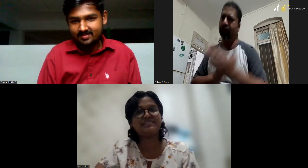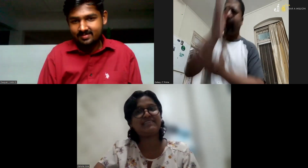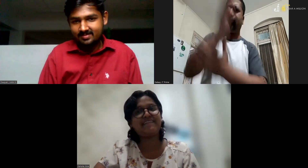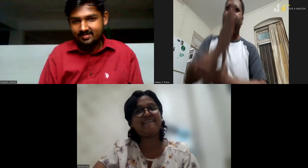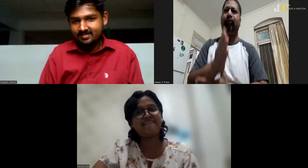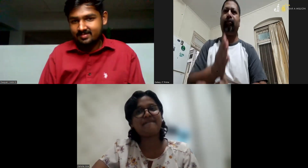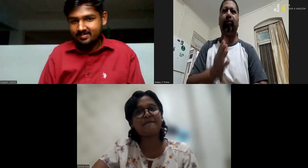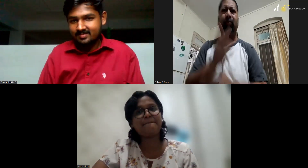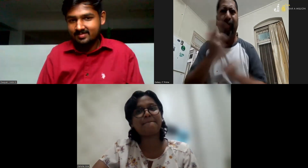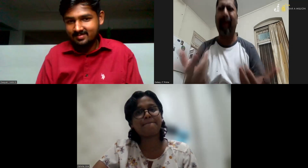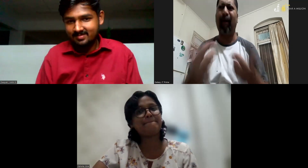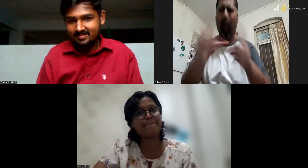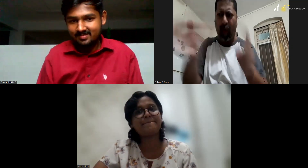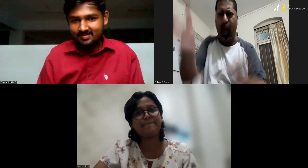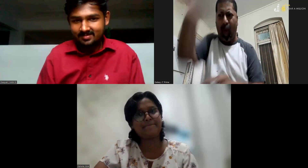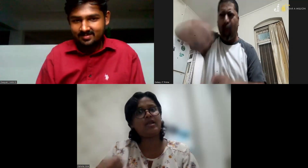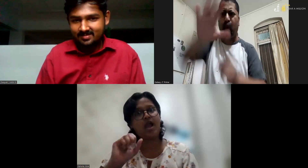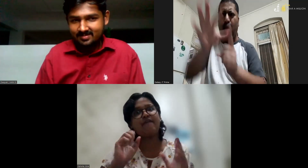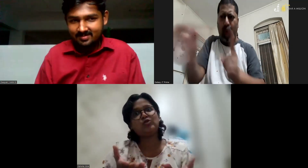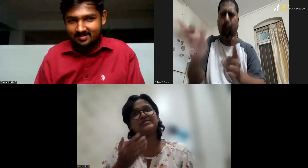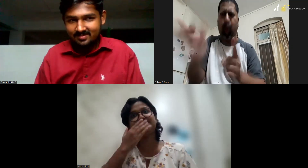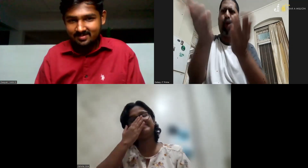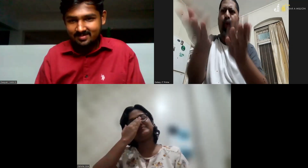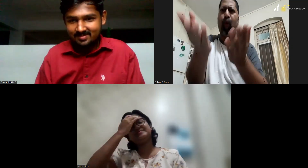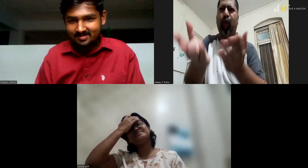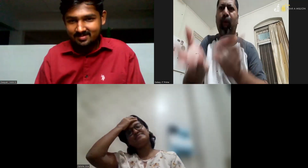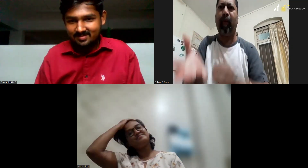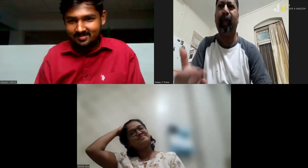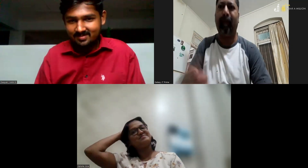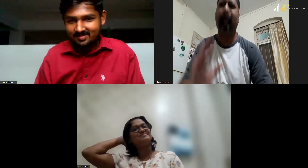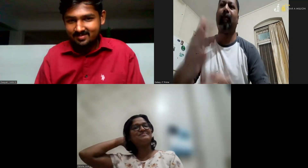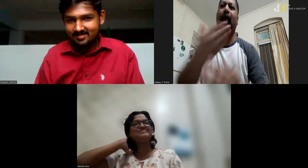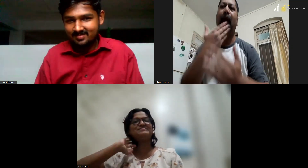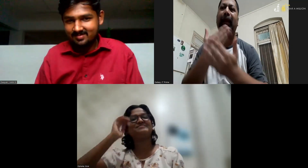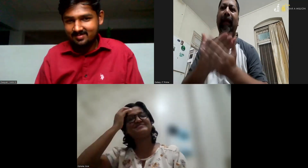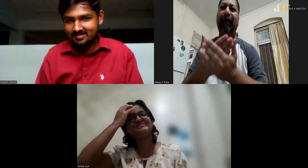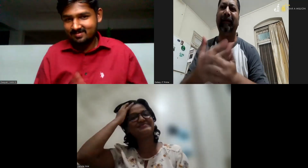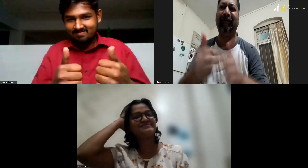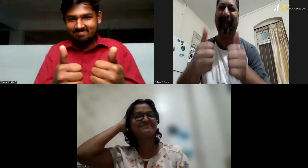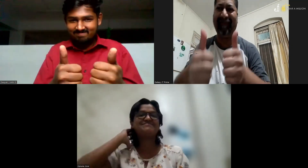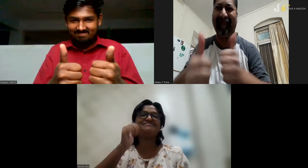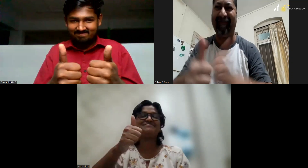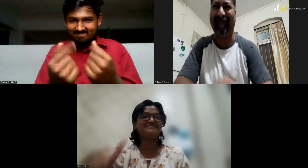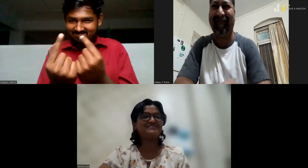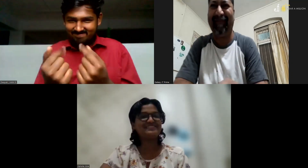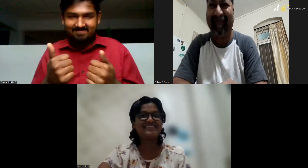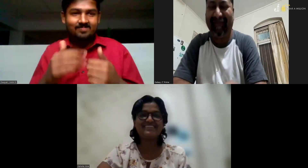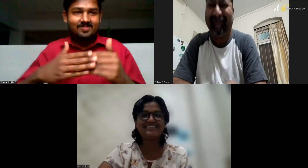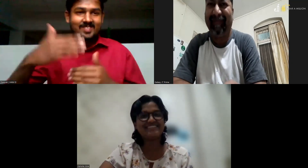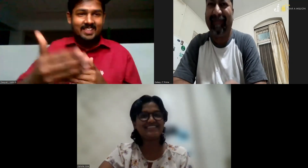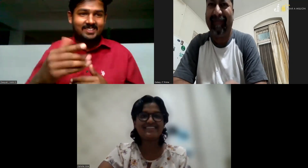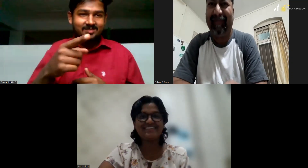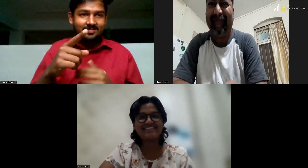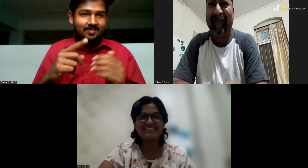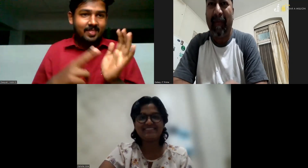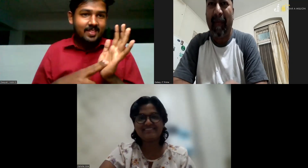So you have to set yourself free. You can't stay bounded, You have to do something really nice. So